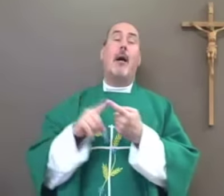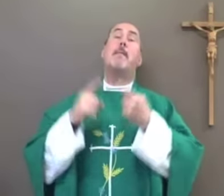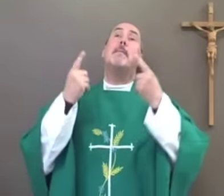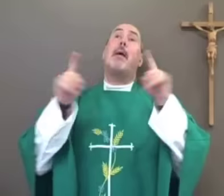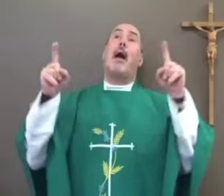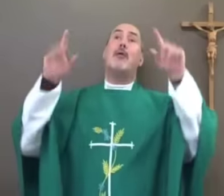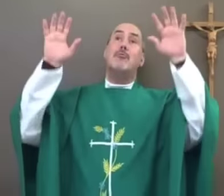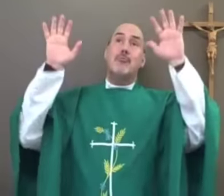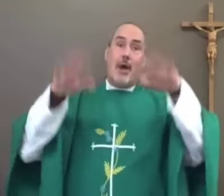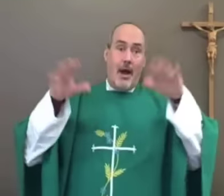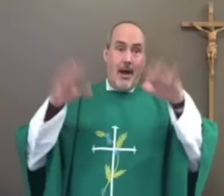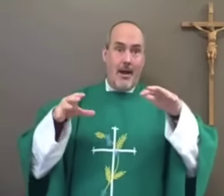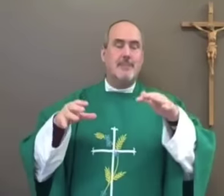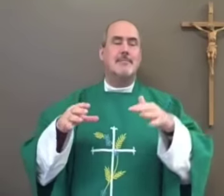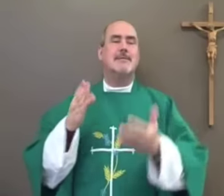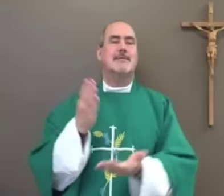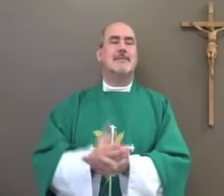son until the drought ended.